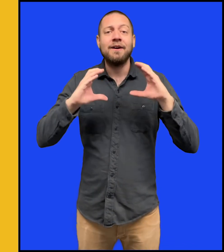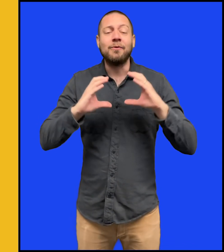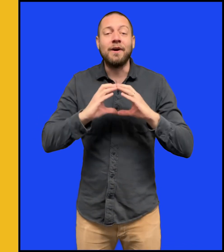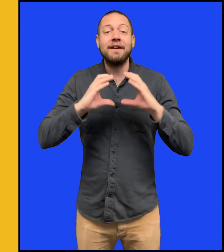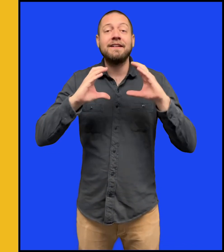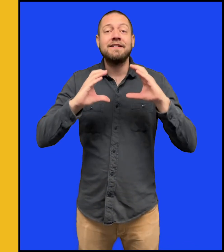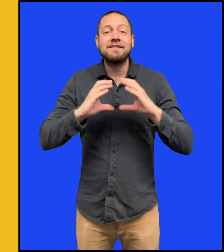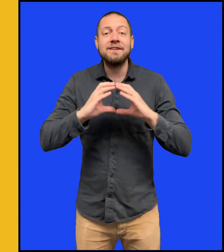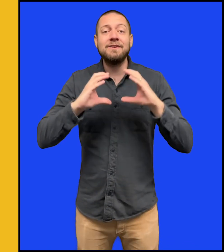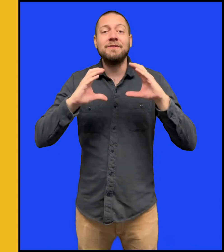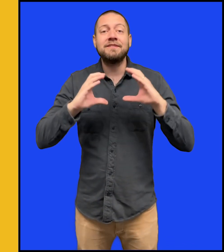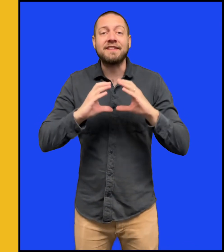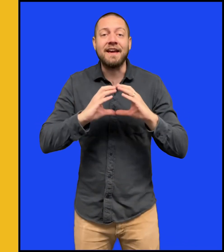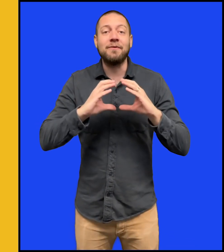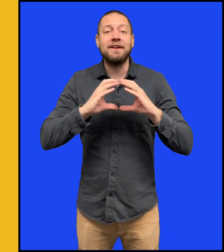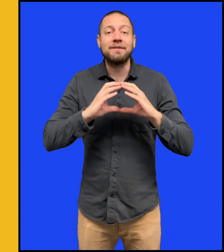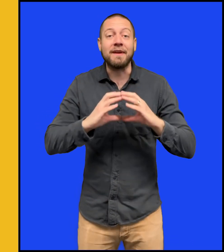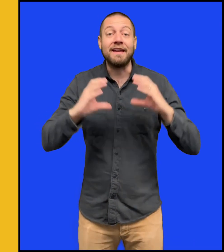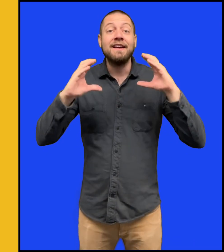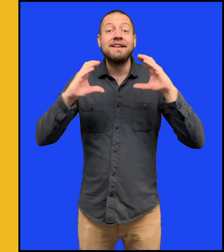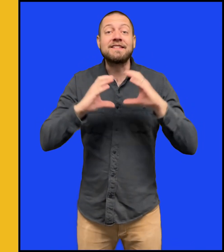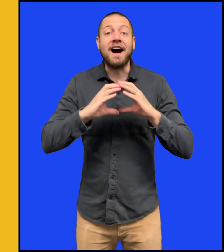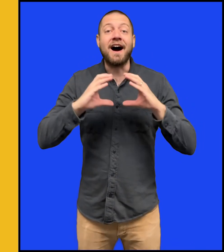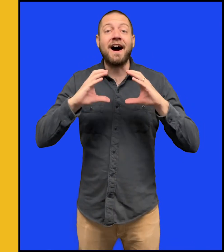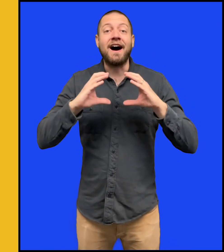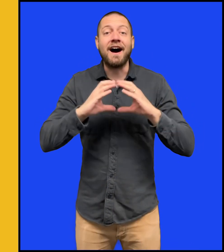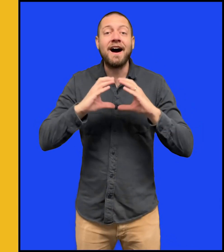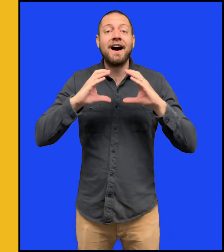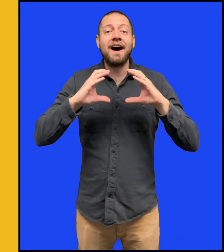ta. 1, 2, say it with me.